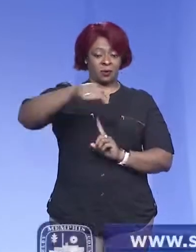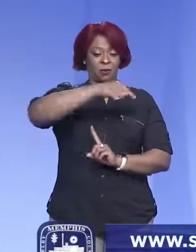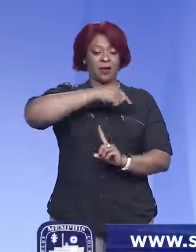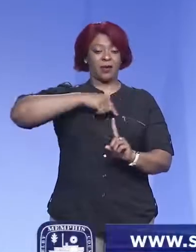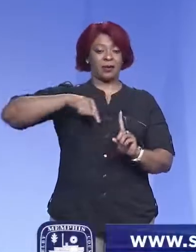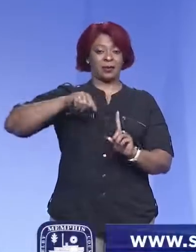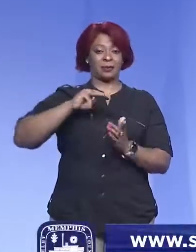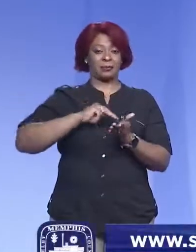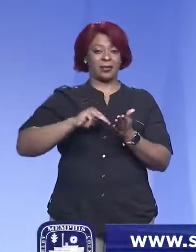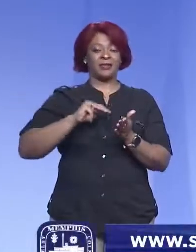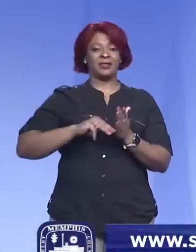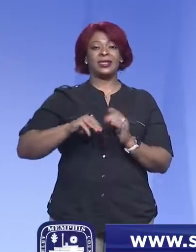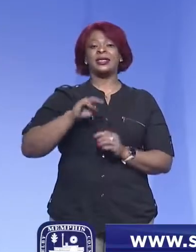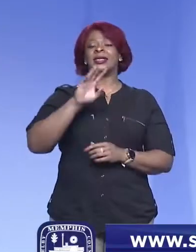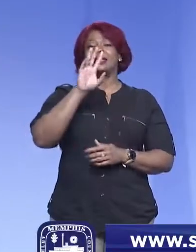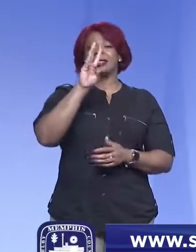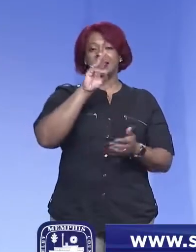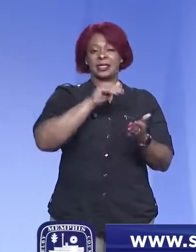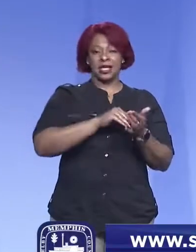has had